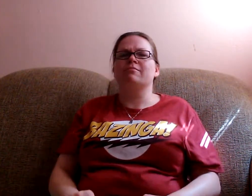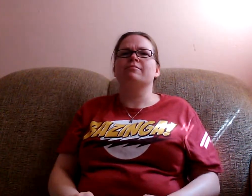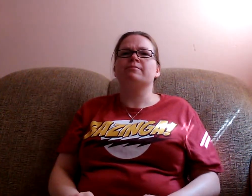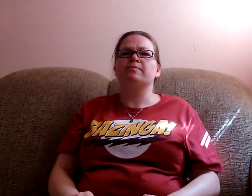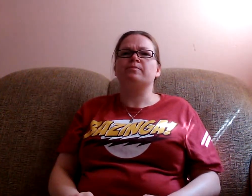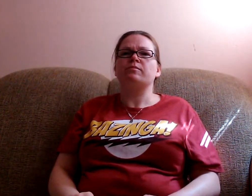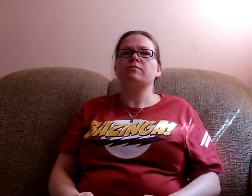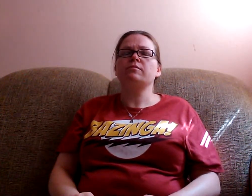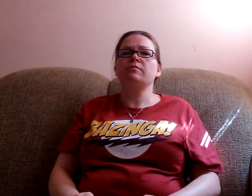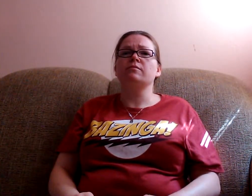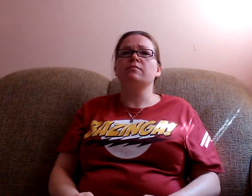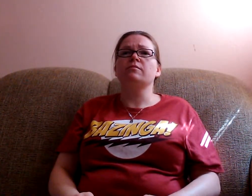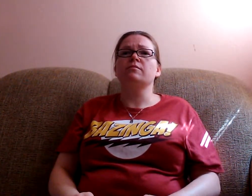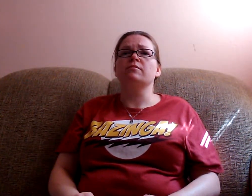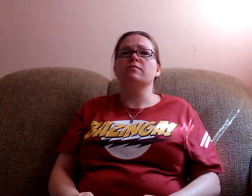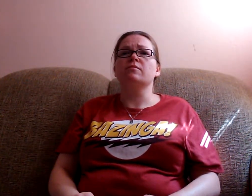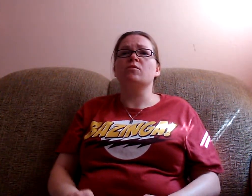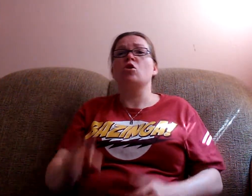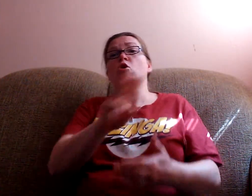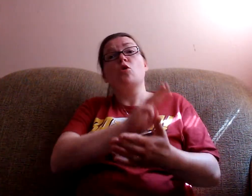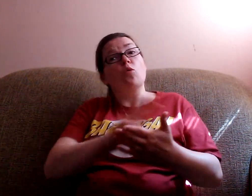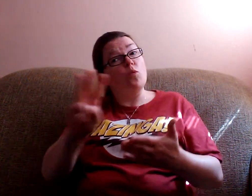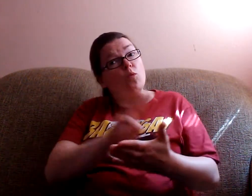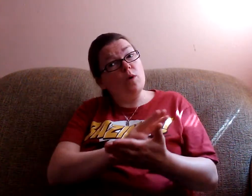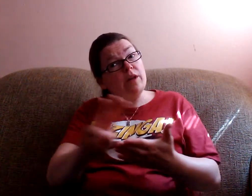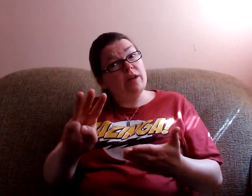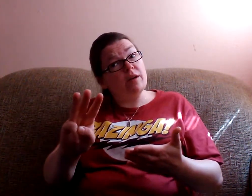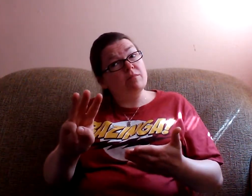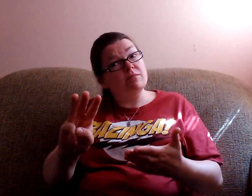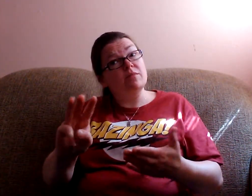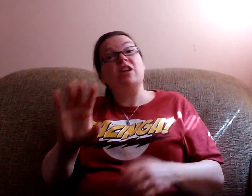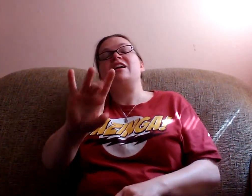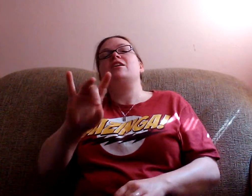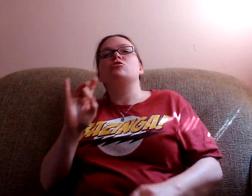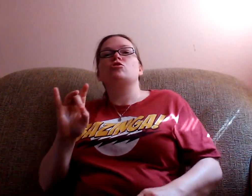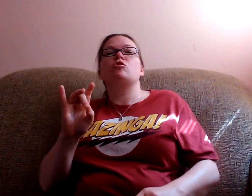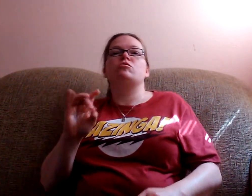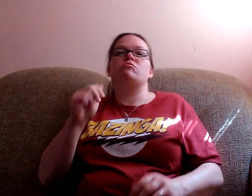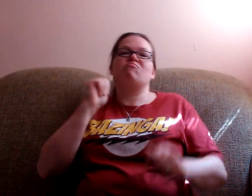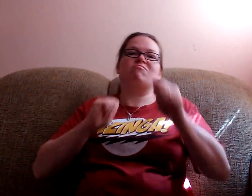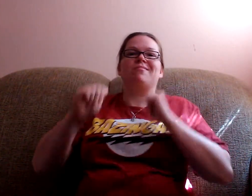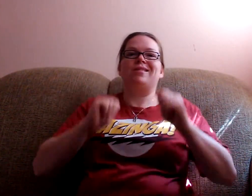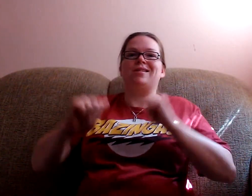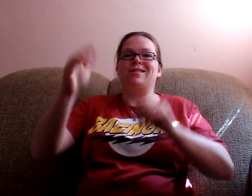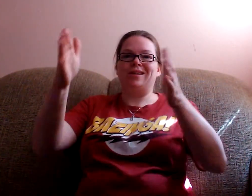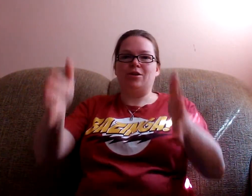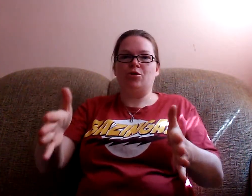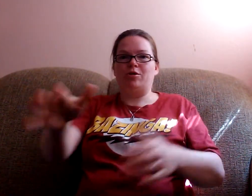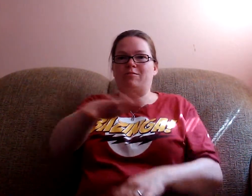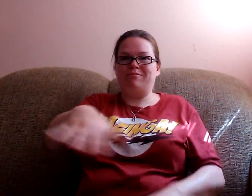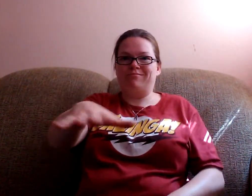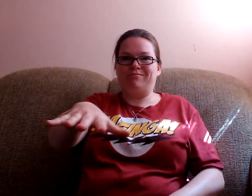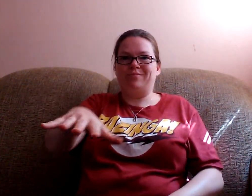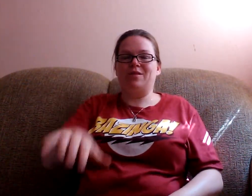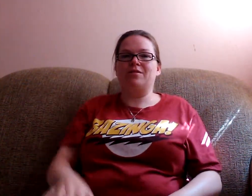made their fame. Now, that's not true with William, because William, you see, chose the theater, and his parents were very strict Protestants, and once he made that choice,